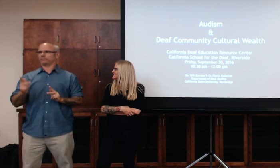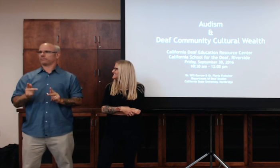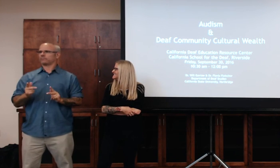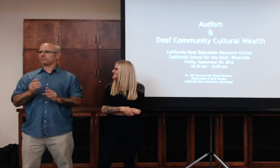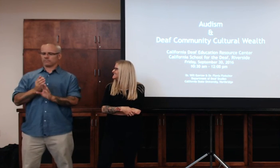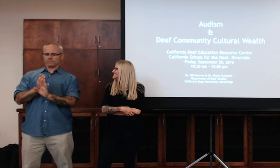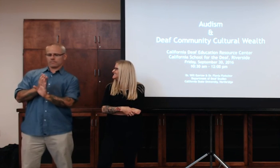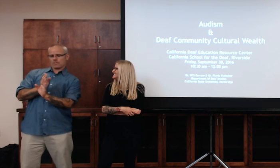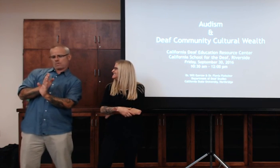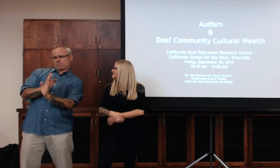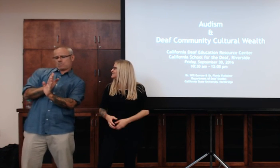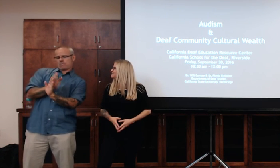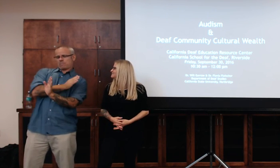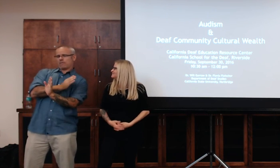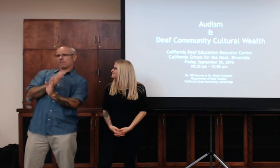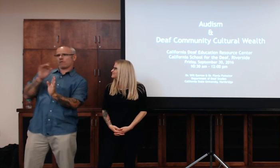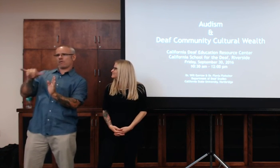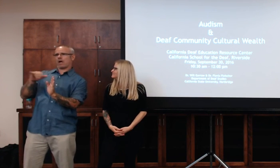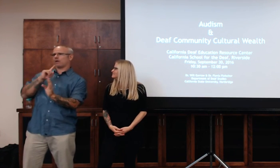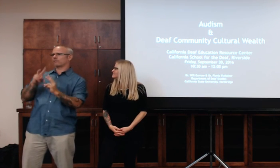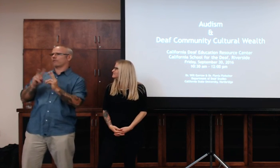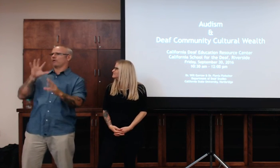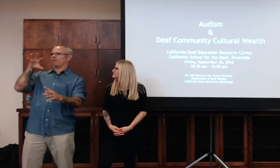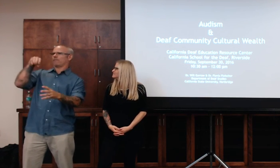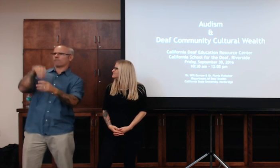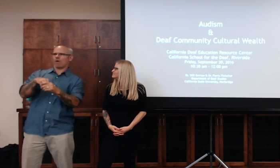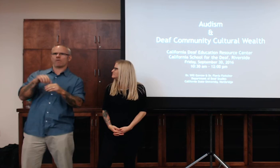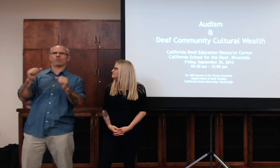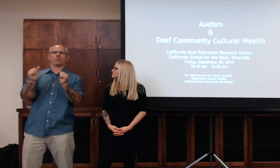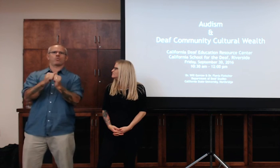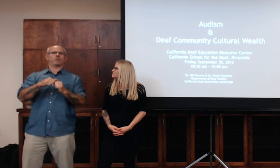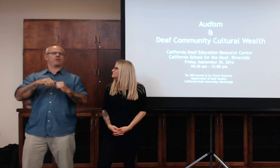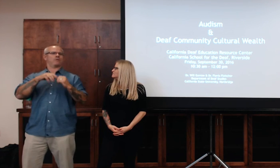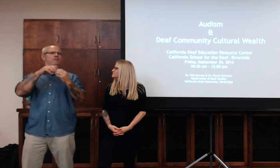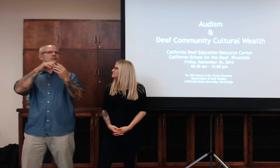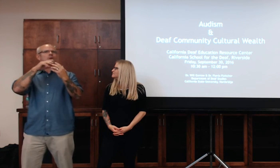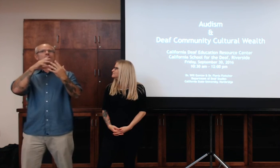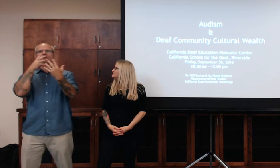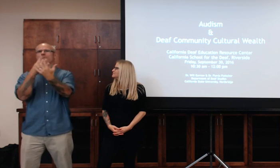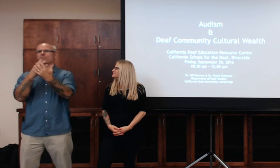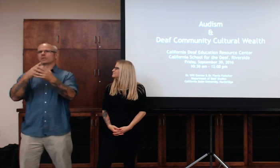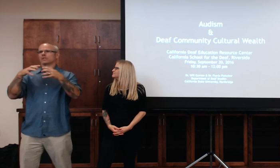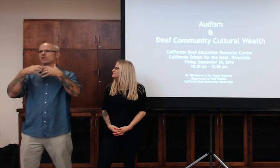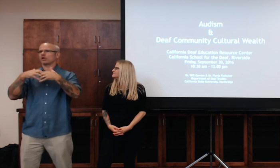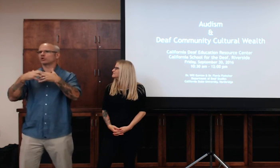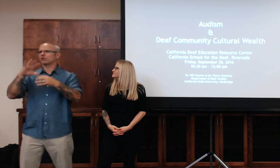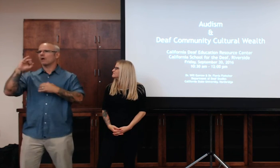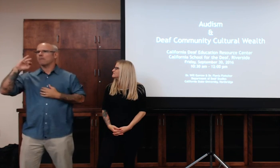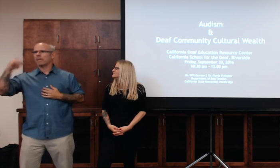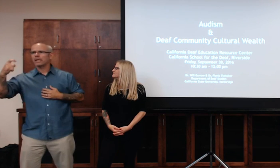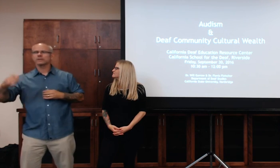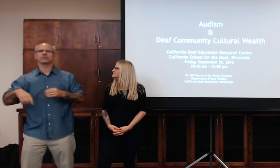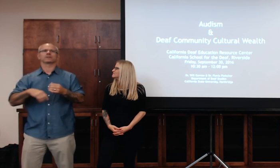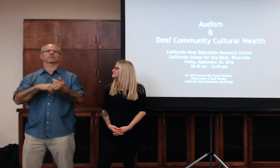introduced to actual deaf people. Before that, I was very involved with the prison industrial